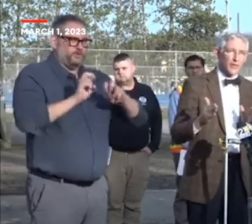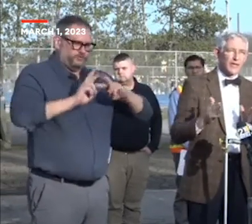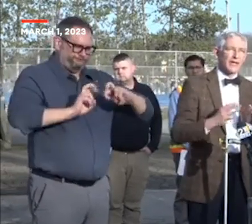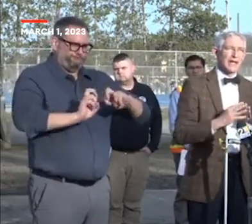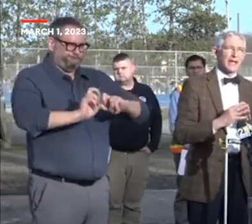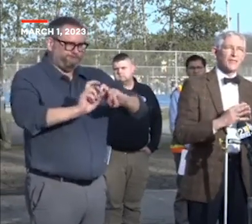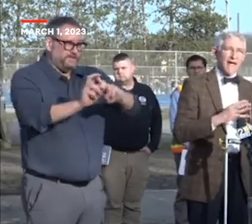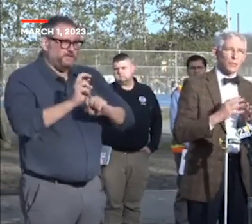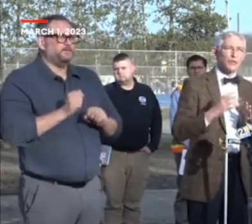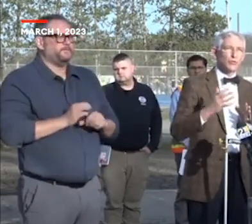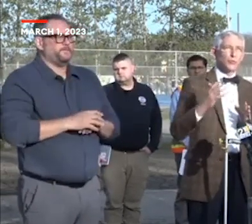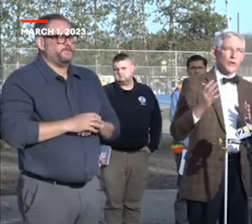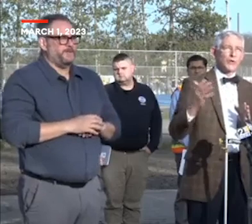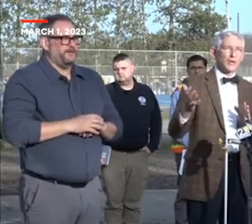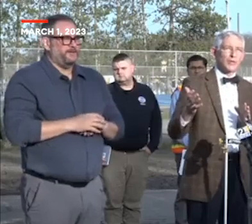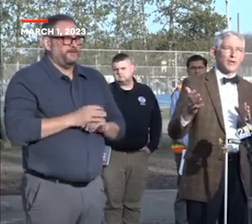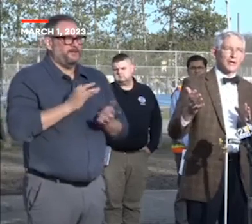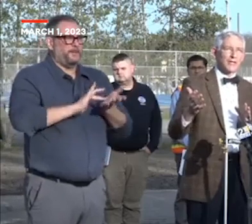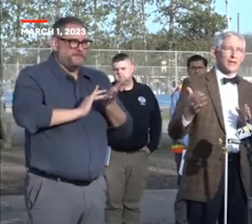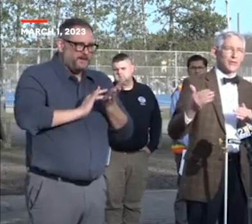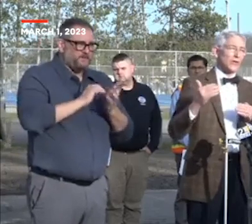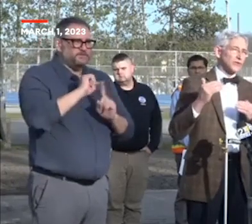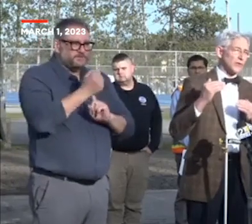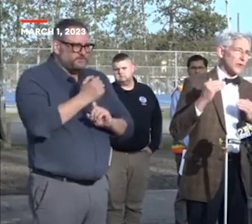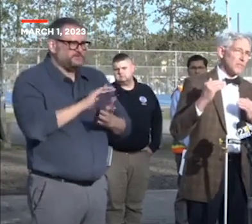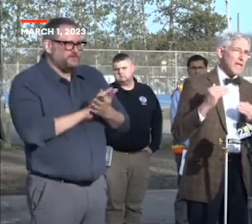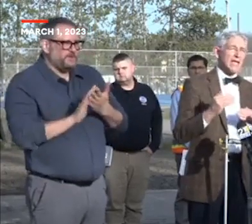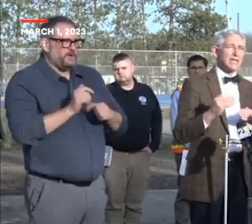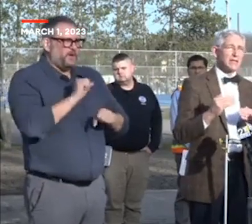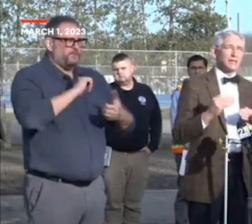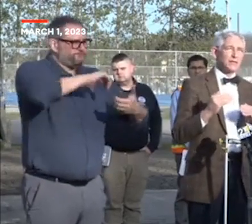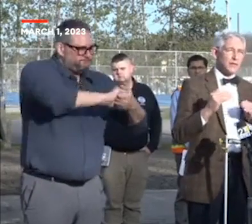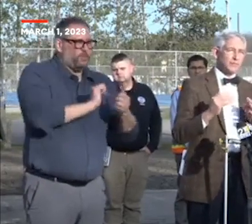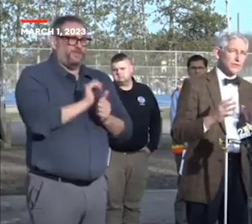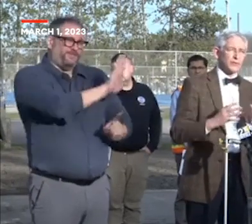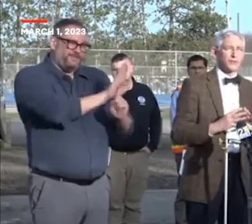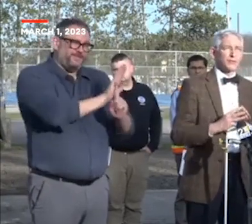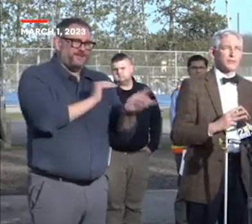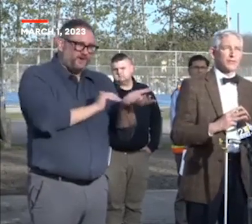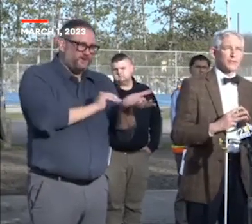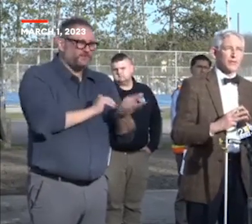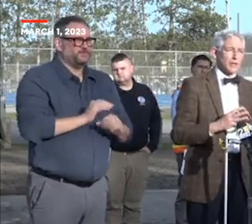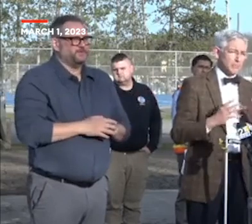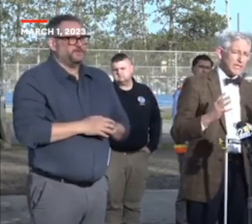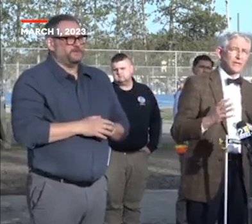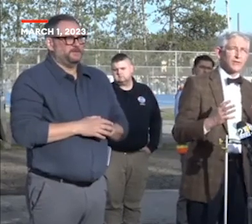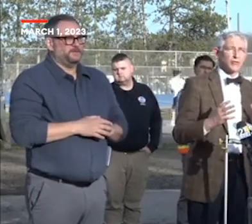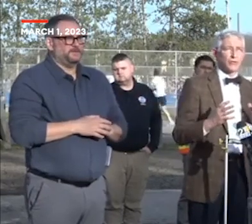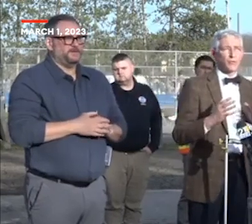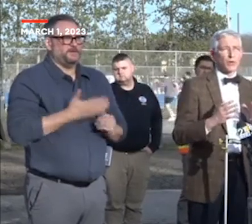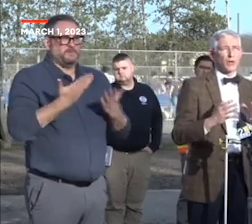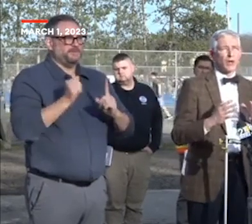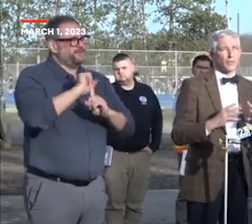health. And that we do with their primary care doctor. So there may, in certain circumstances, be a